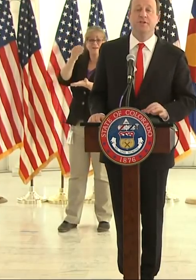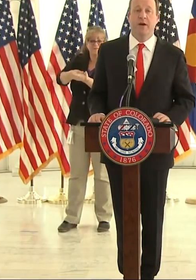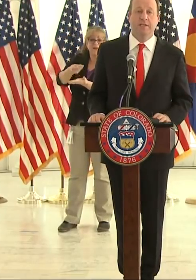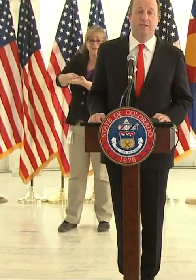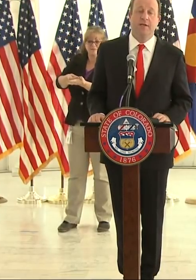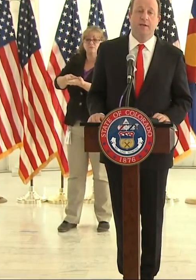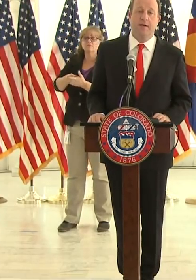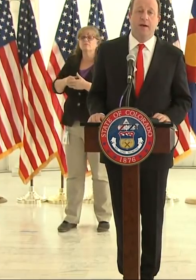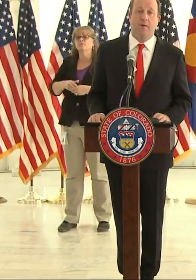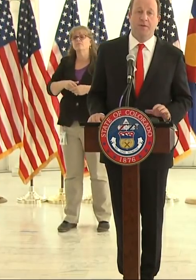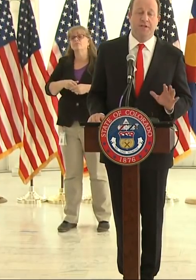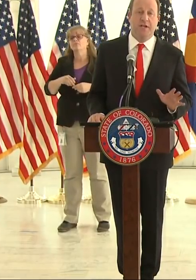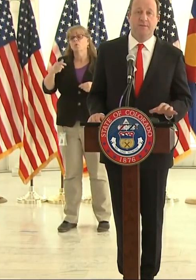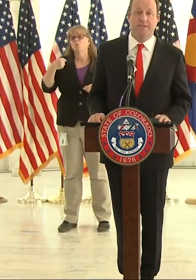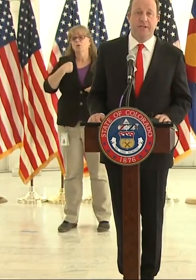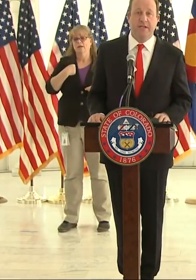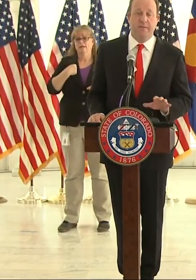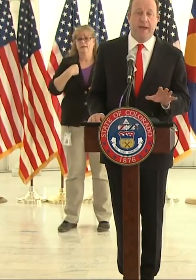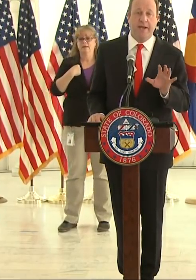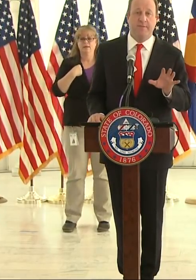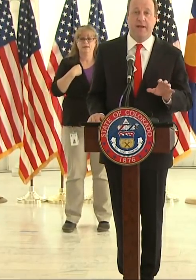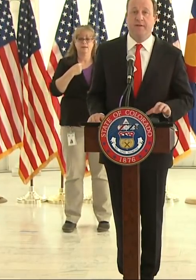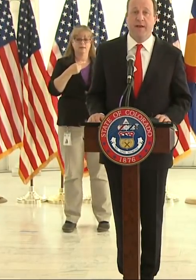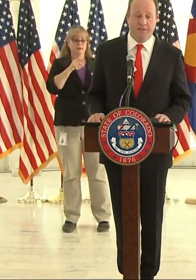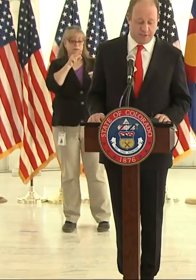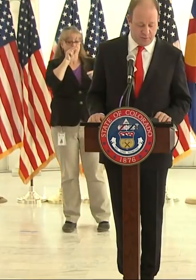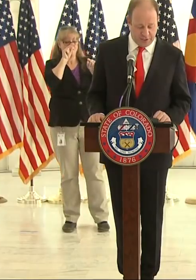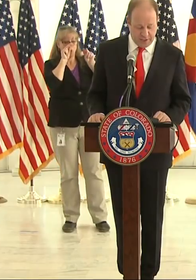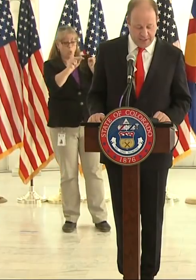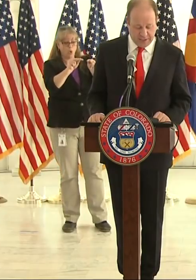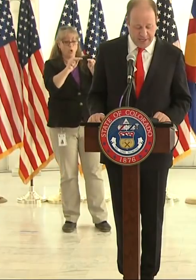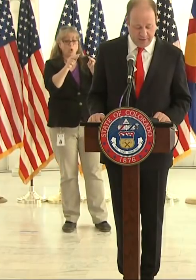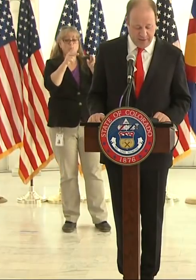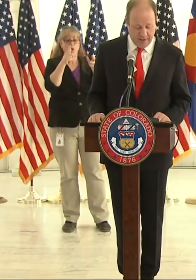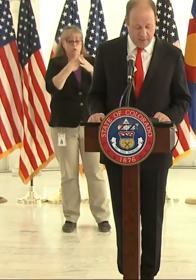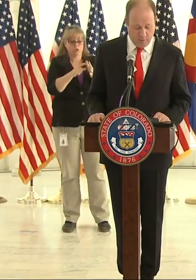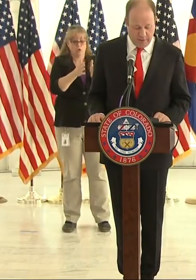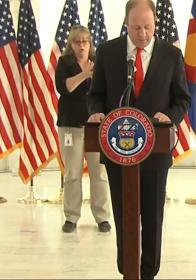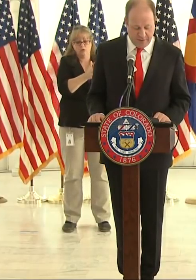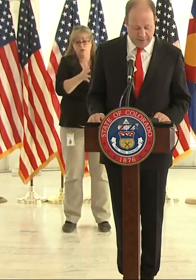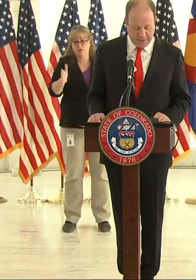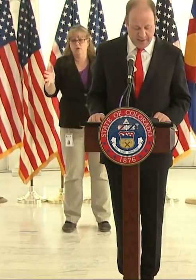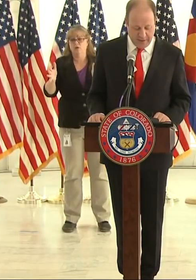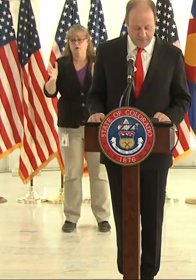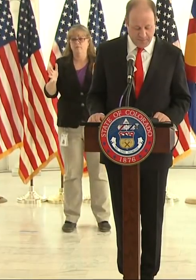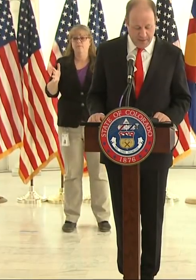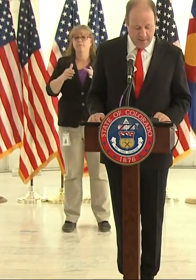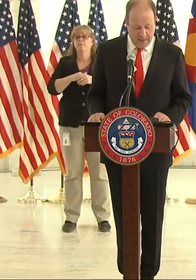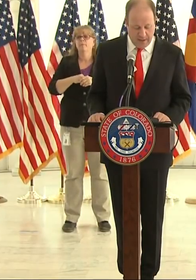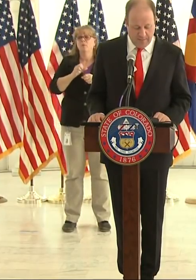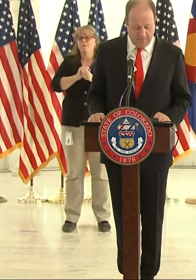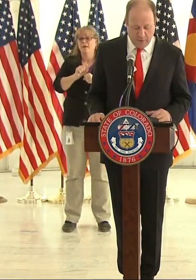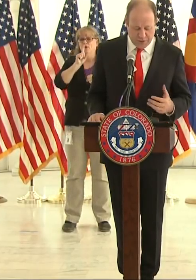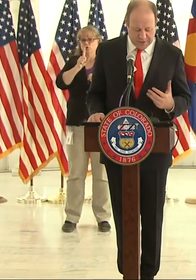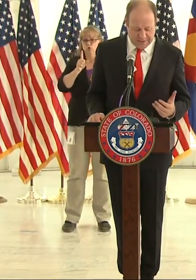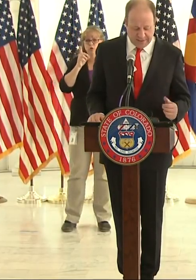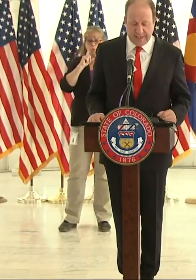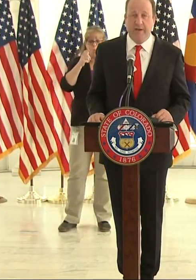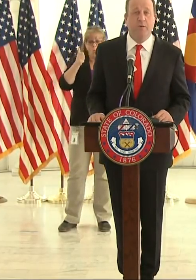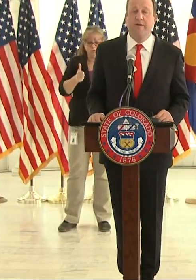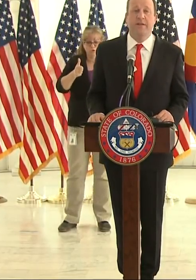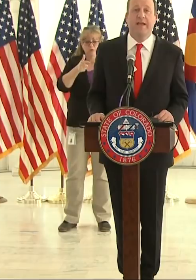month or 2 months with the adjustments that need to be made depending on the health situation in each county, working with each county. Folks